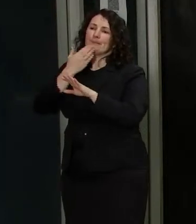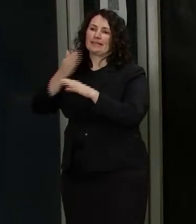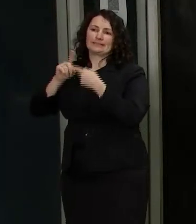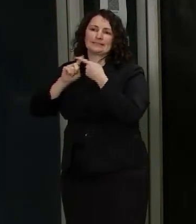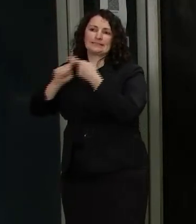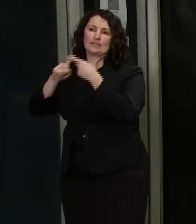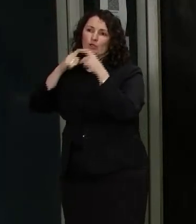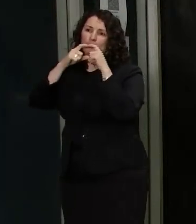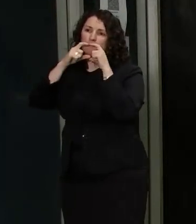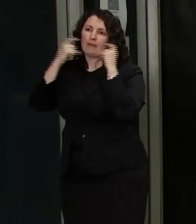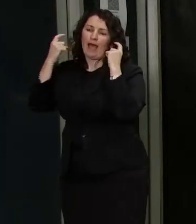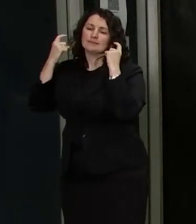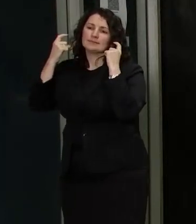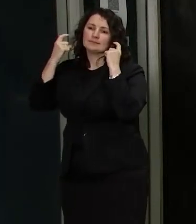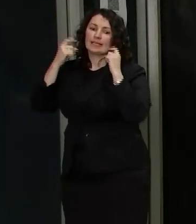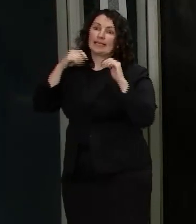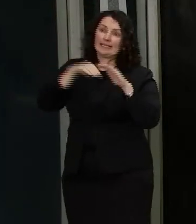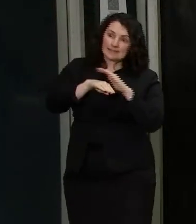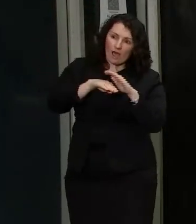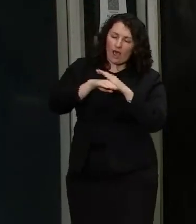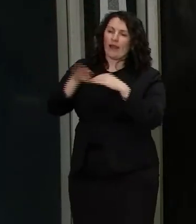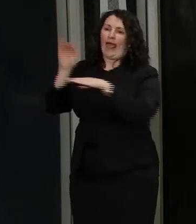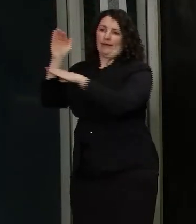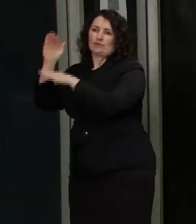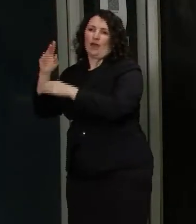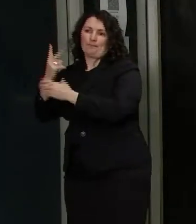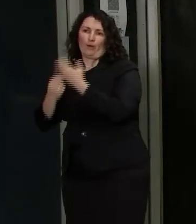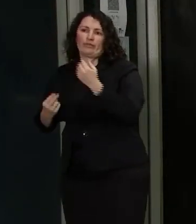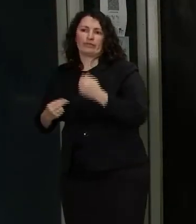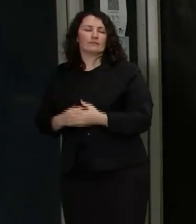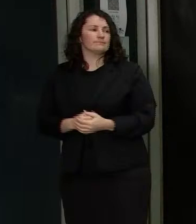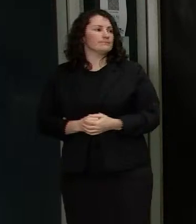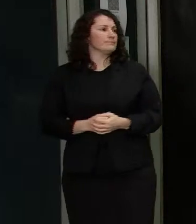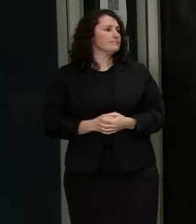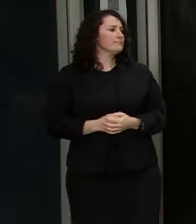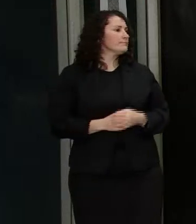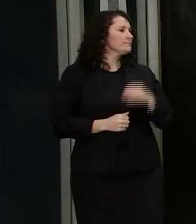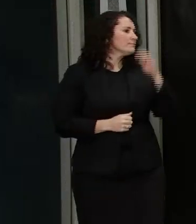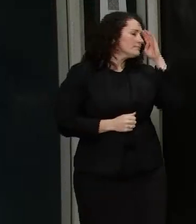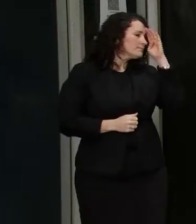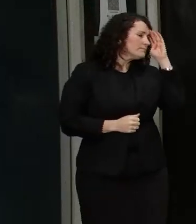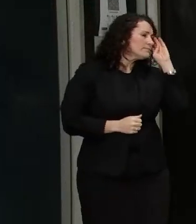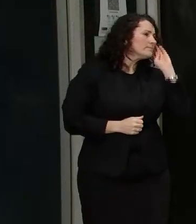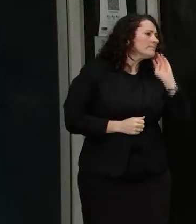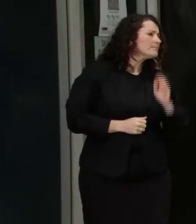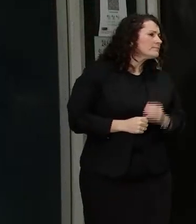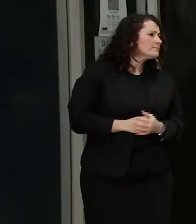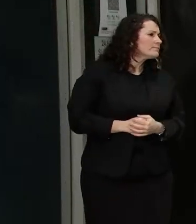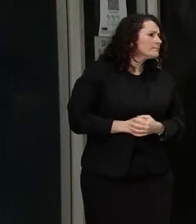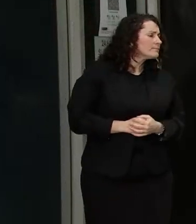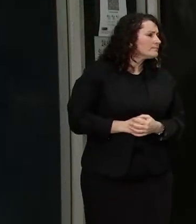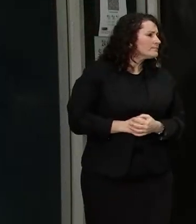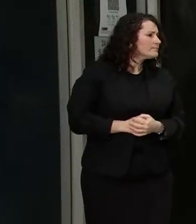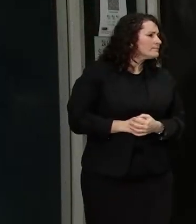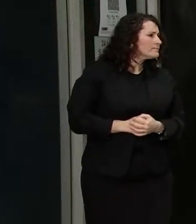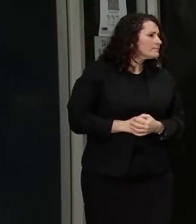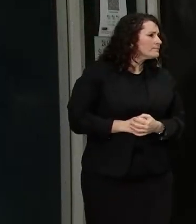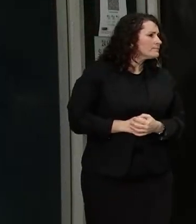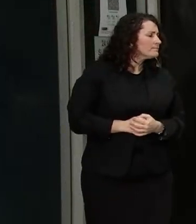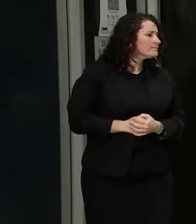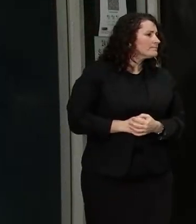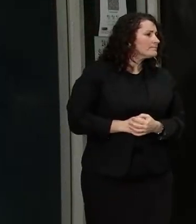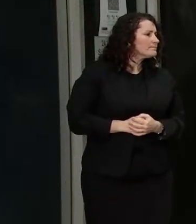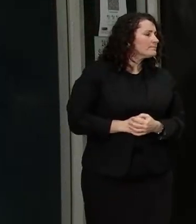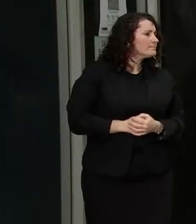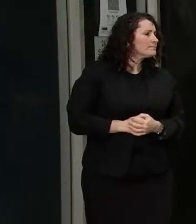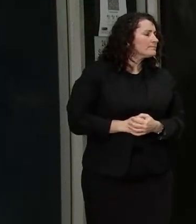people continue to wear masks outdoors. Your boss would usually say, or he has said in the past when we've come